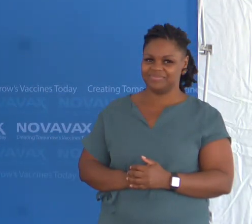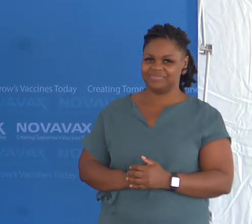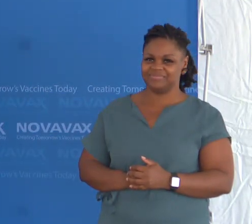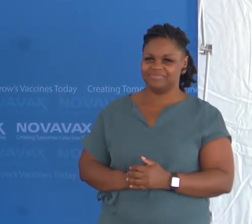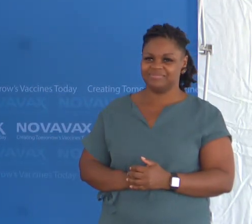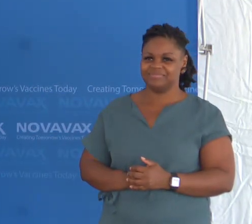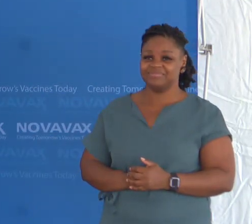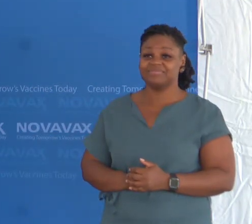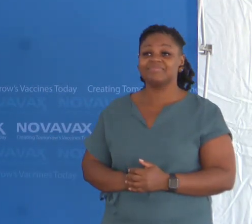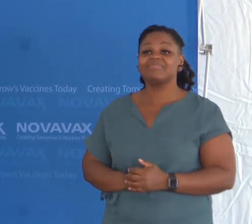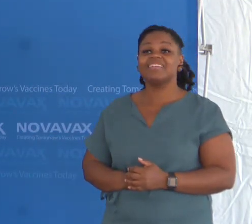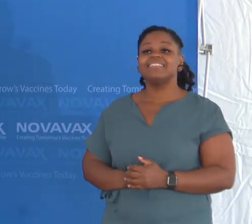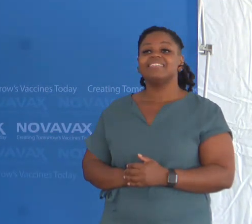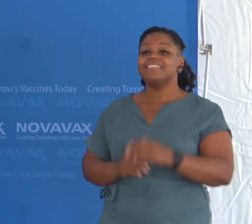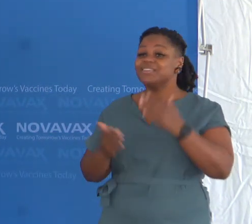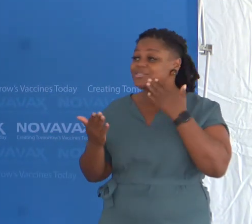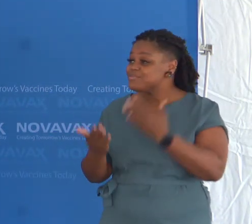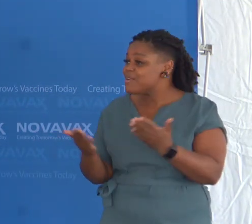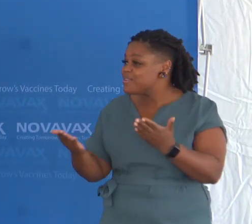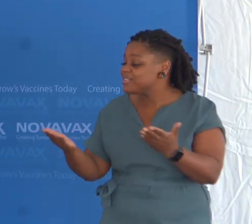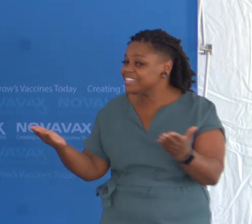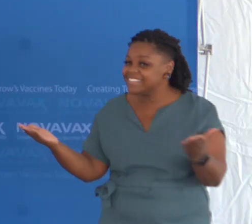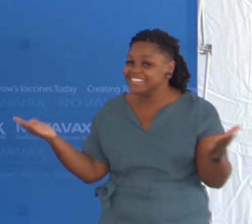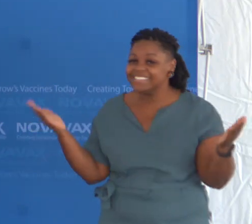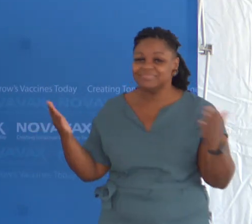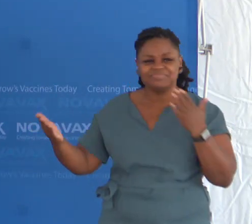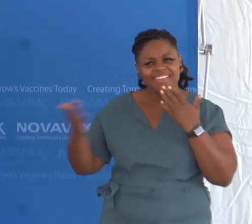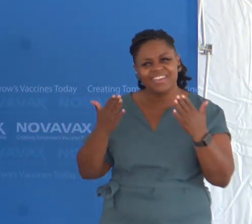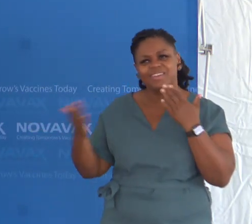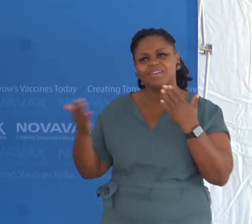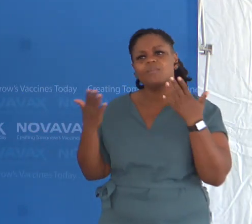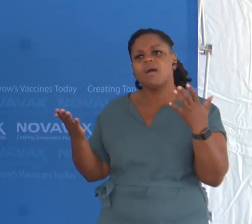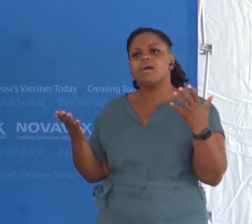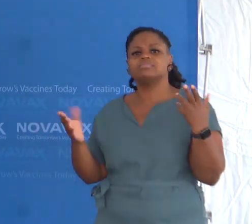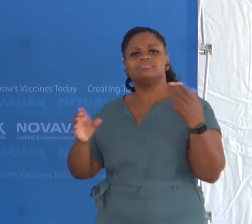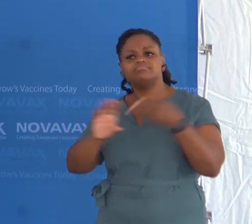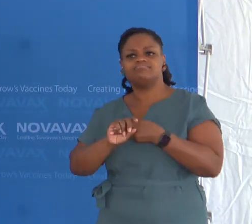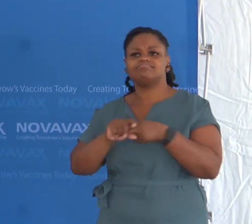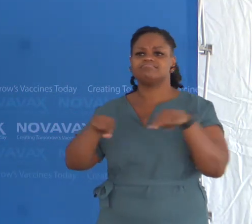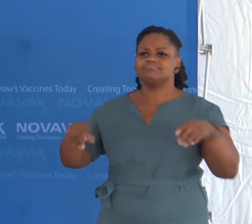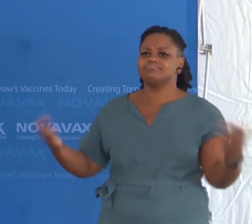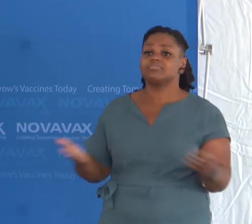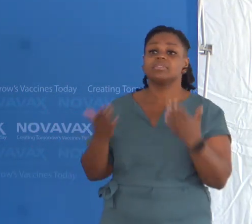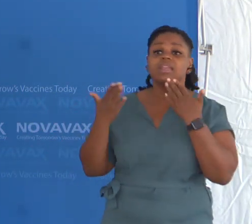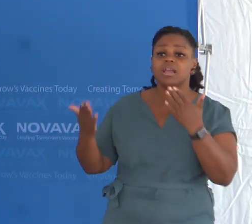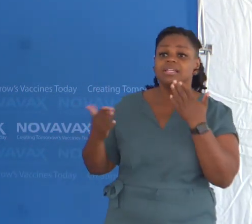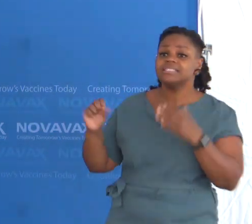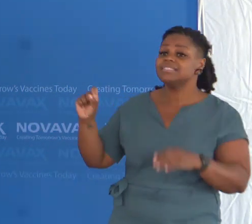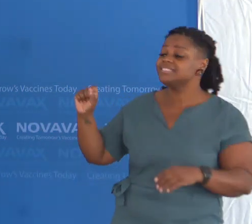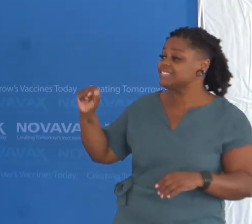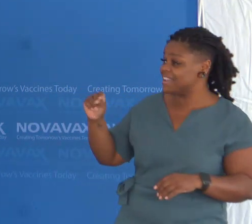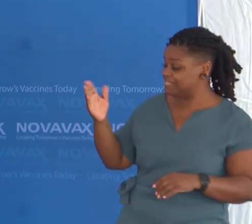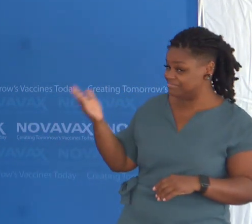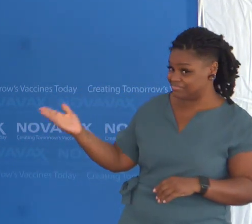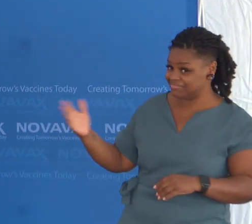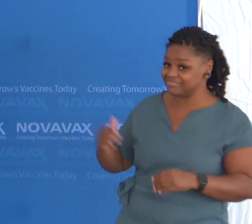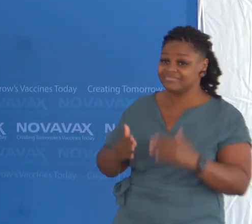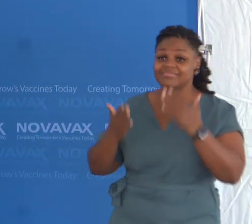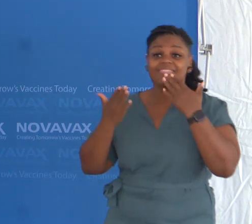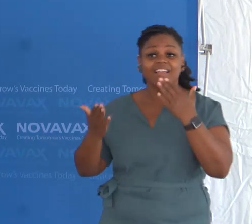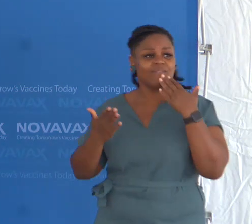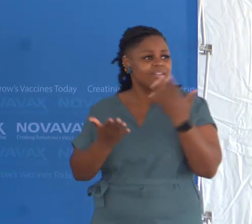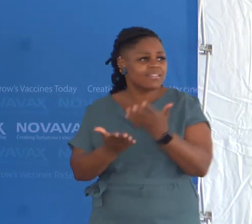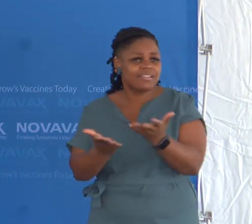Well, good morning, everyone. Thank you very much for joining us. Thank you, Stan, and thank you to everyone